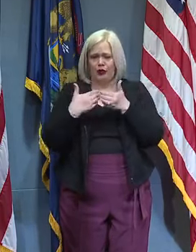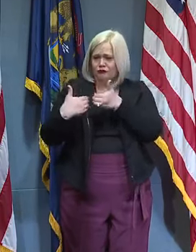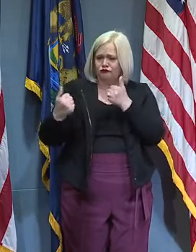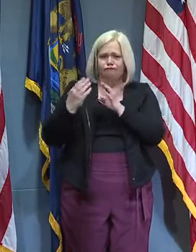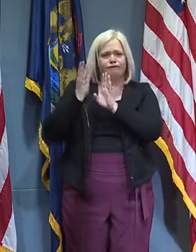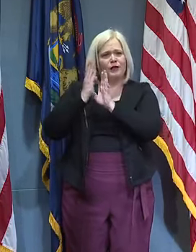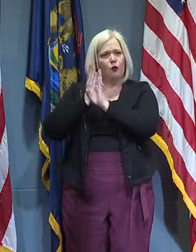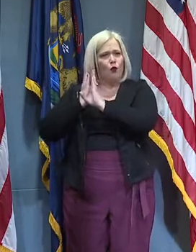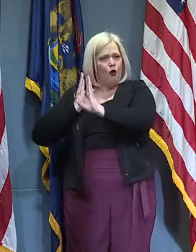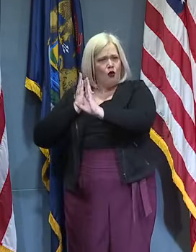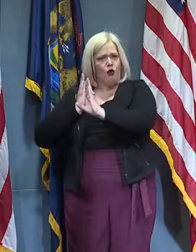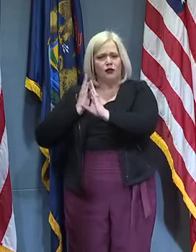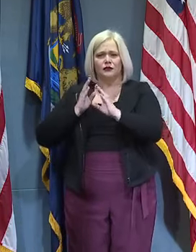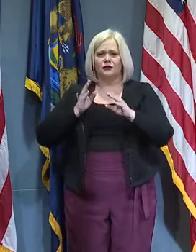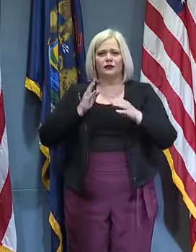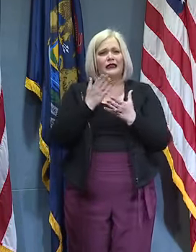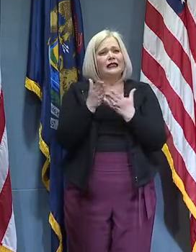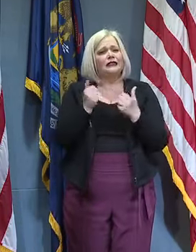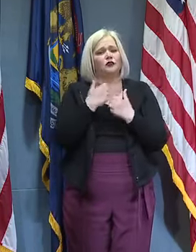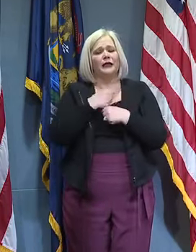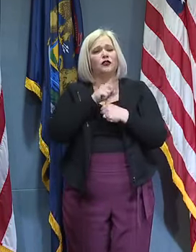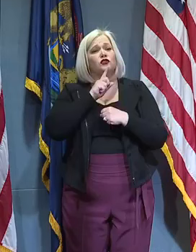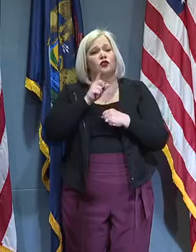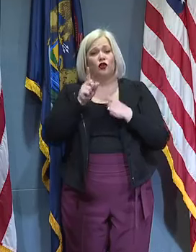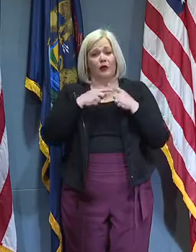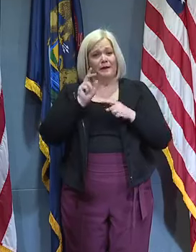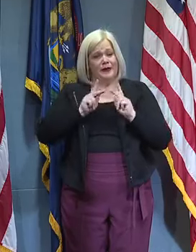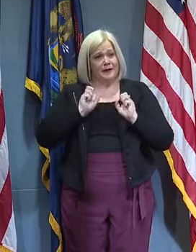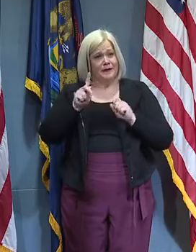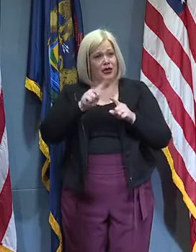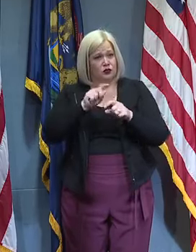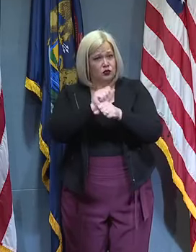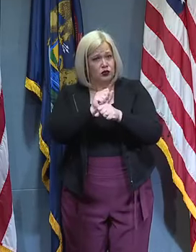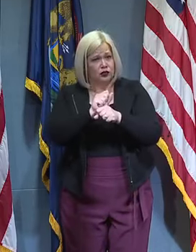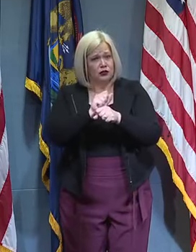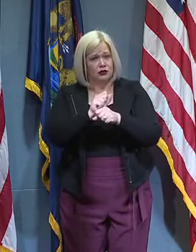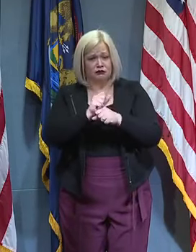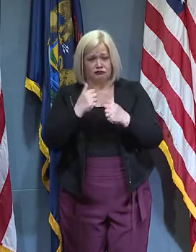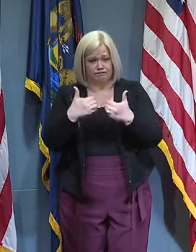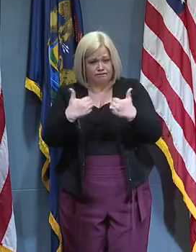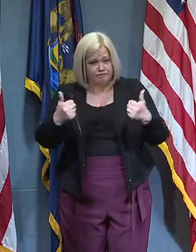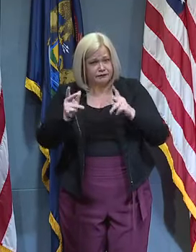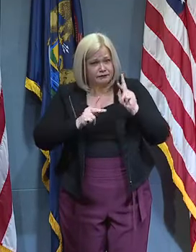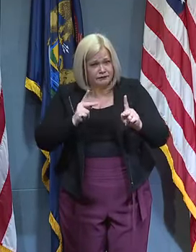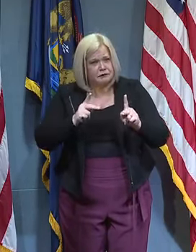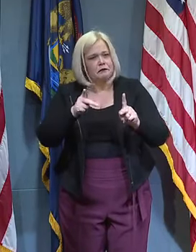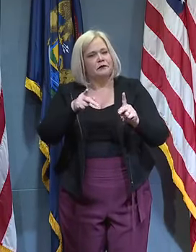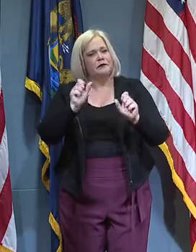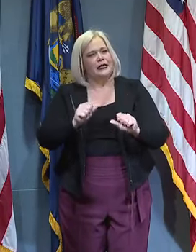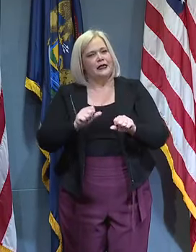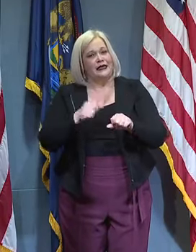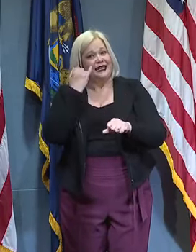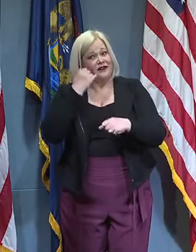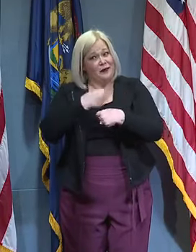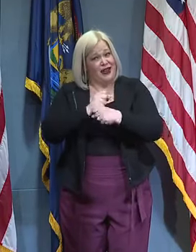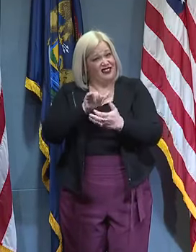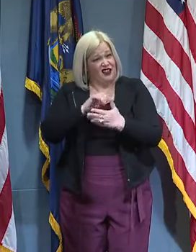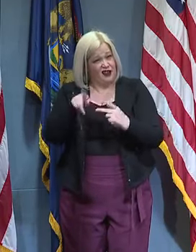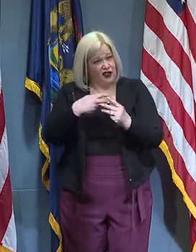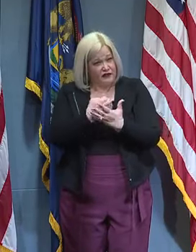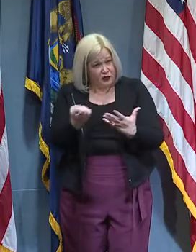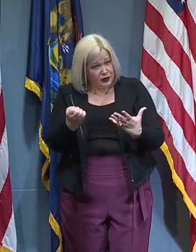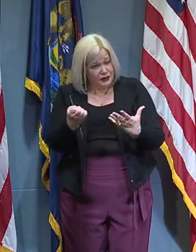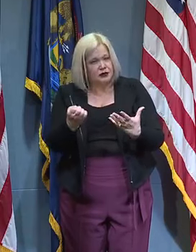furniture that will help keep people distant when they return to their workplaces. If we all do our part to stay